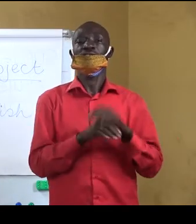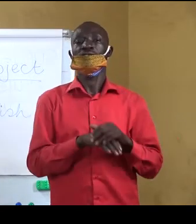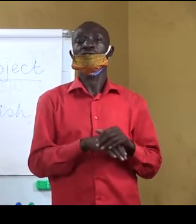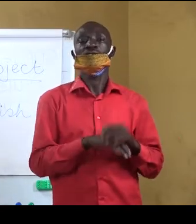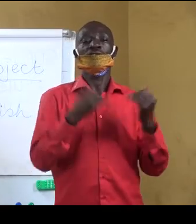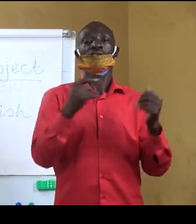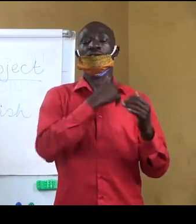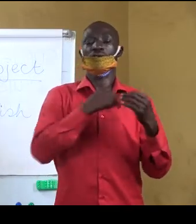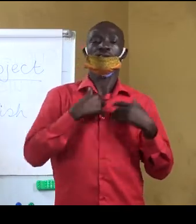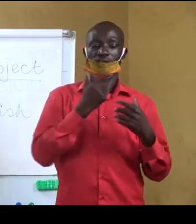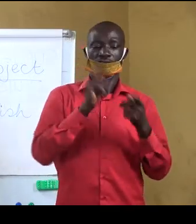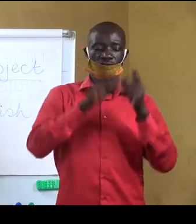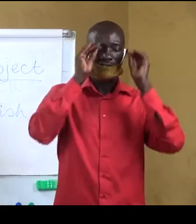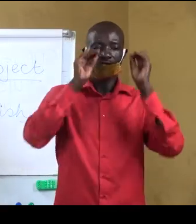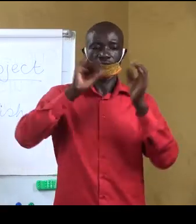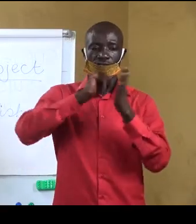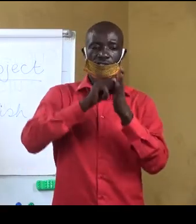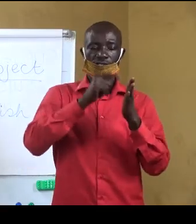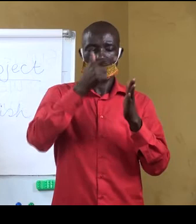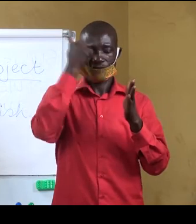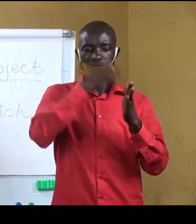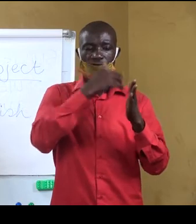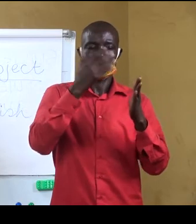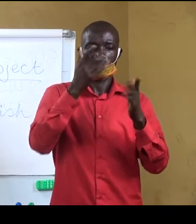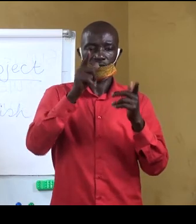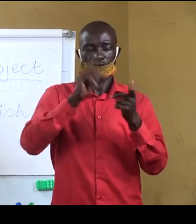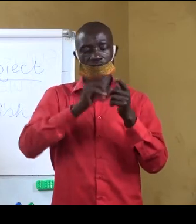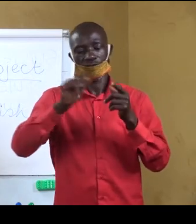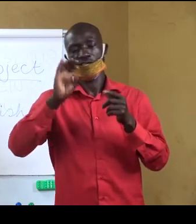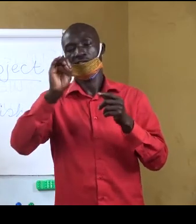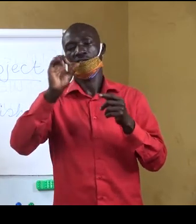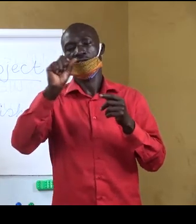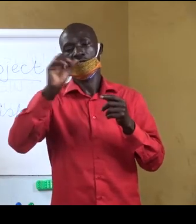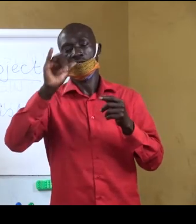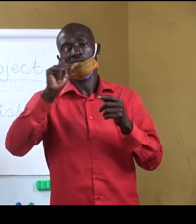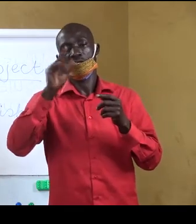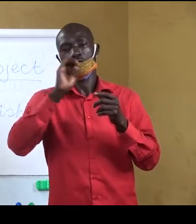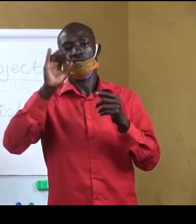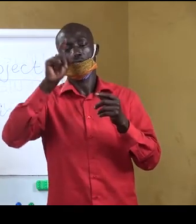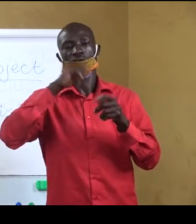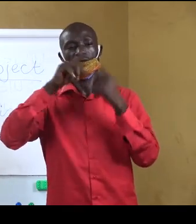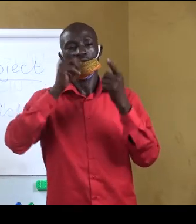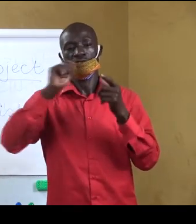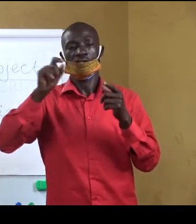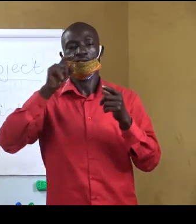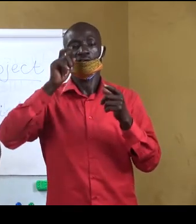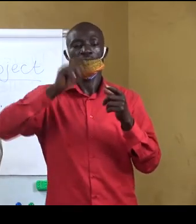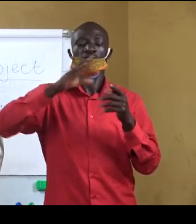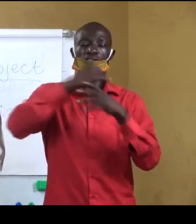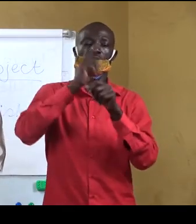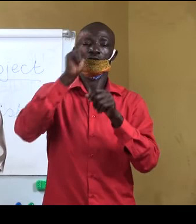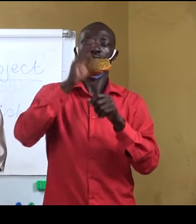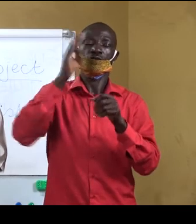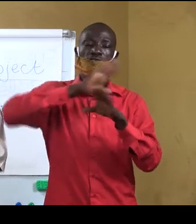Now we have to teach you these because we expect you to write essays. The essays you are going to write must make use of